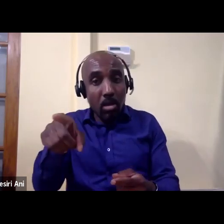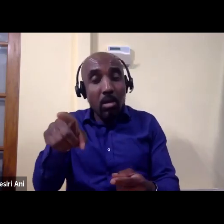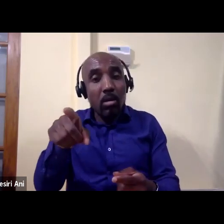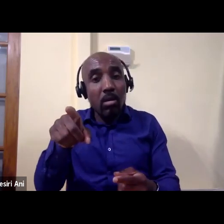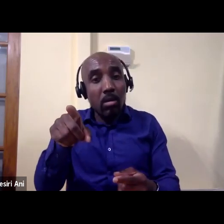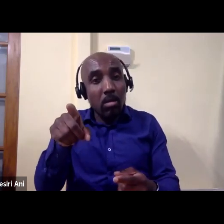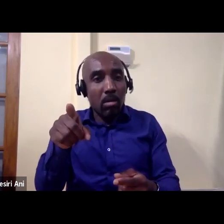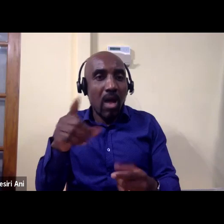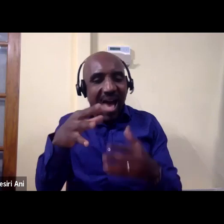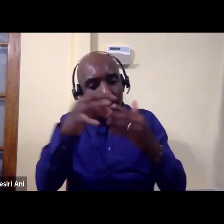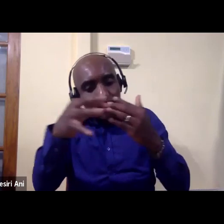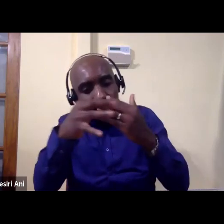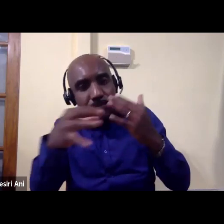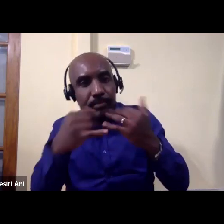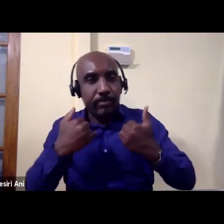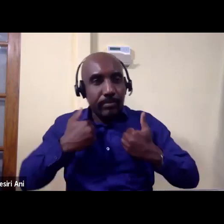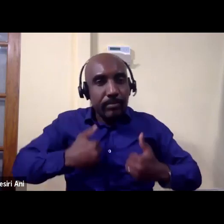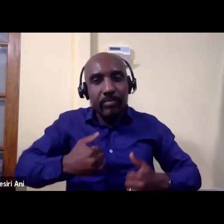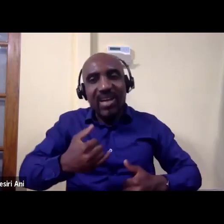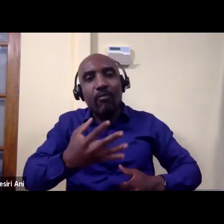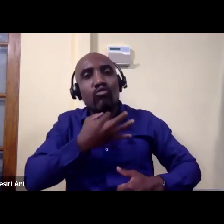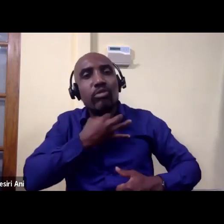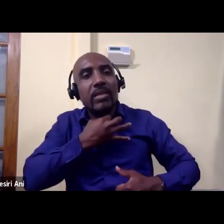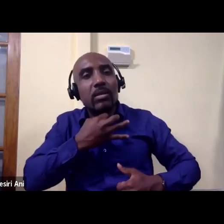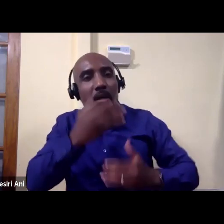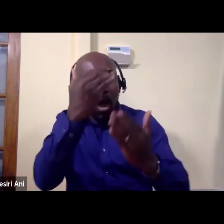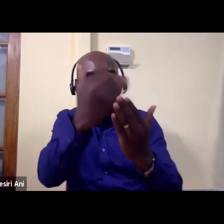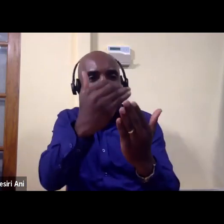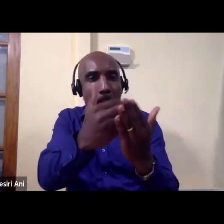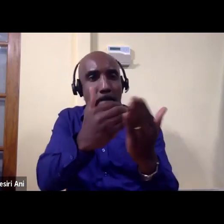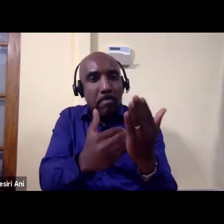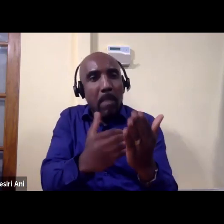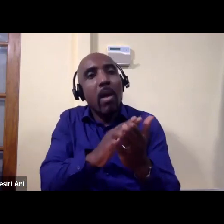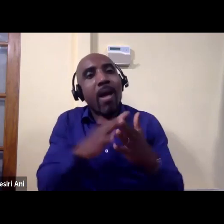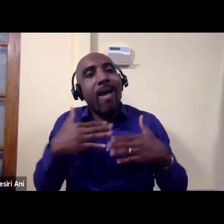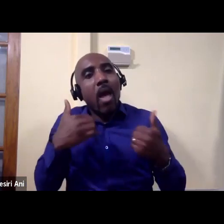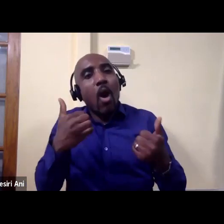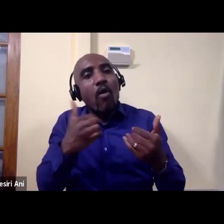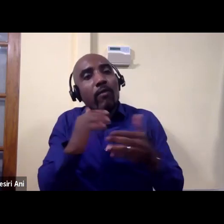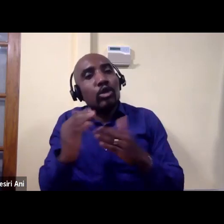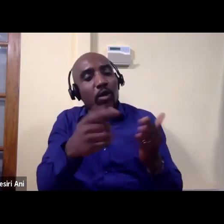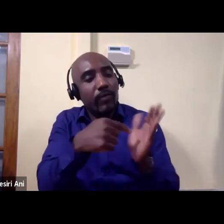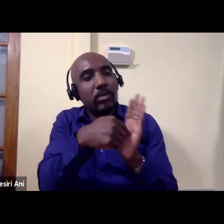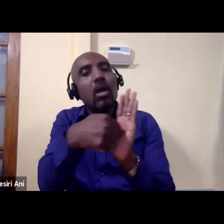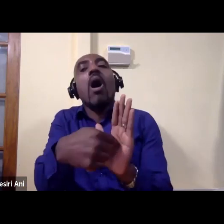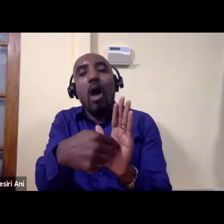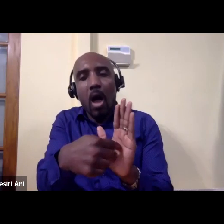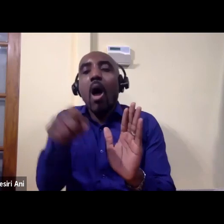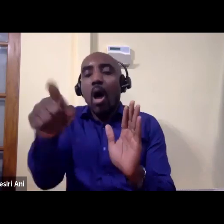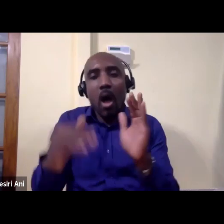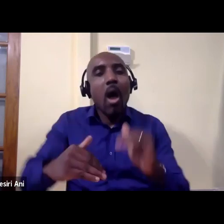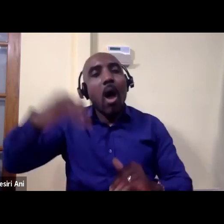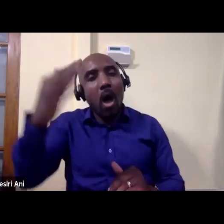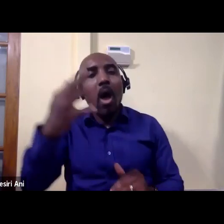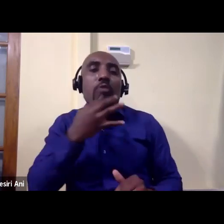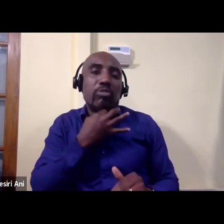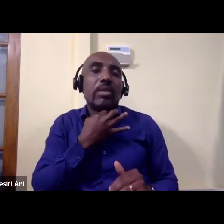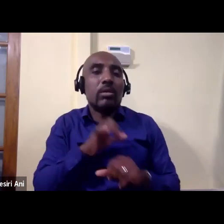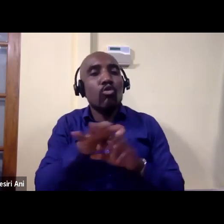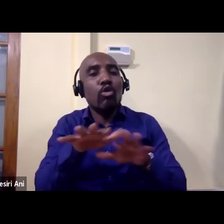they've got conditions that are on the list from the health service about who was at risk from